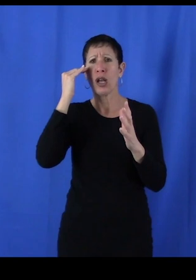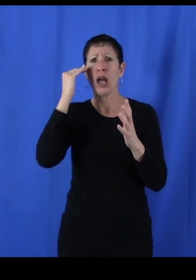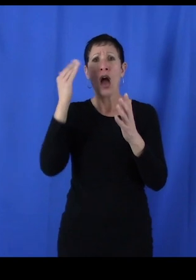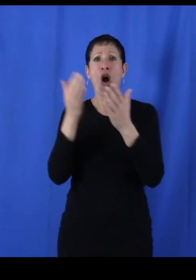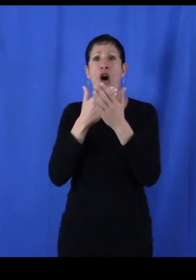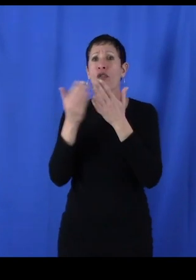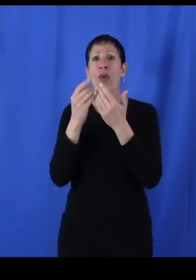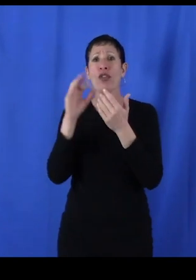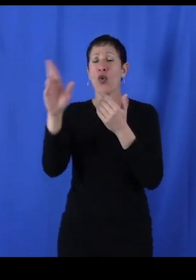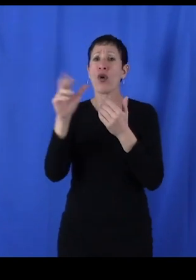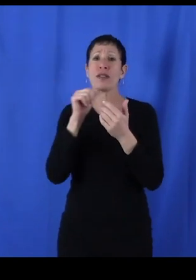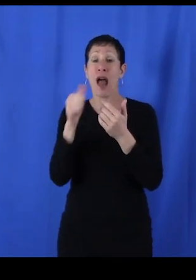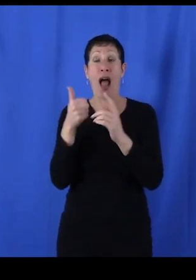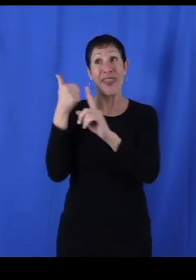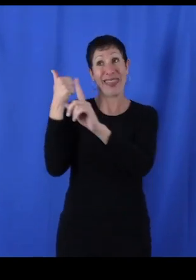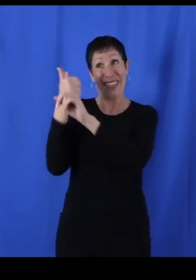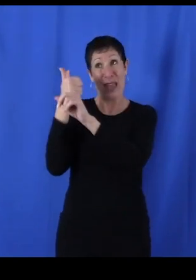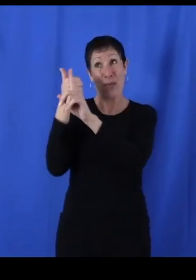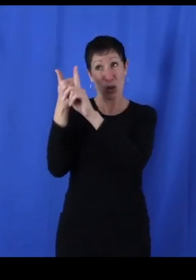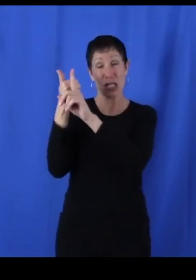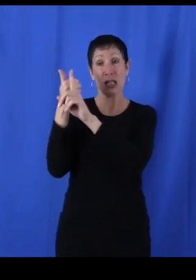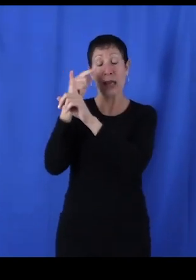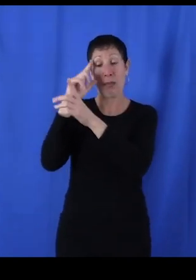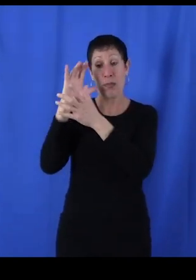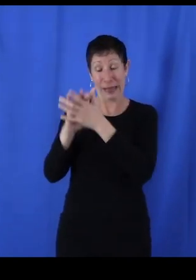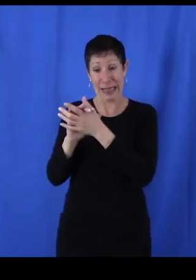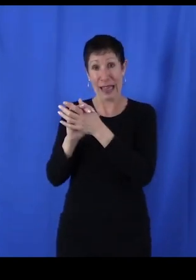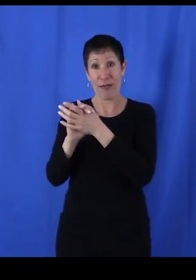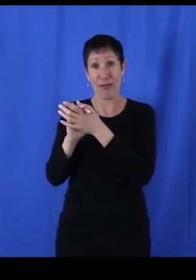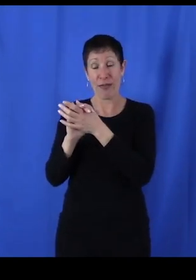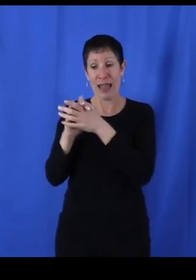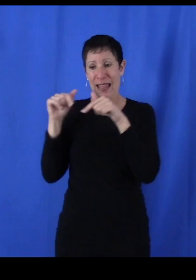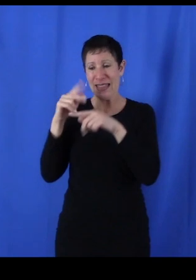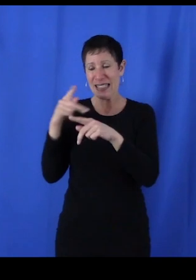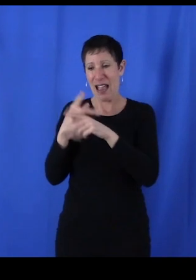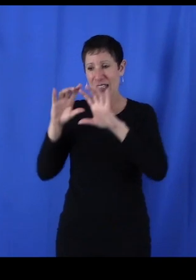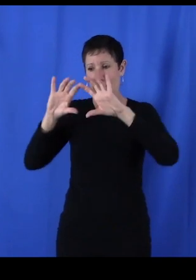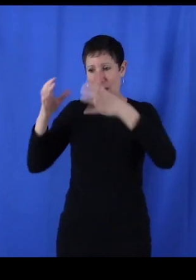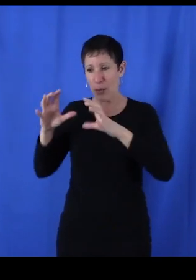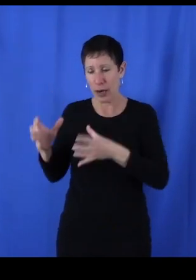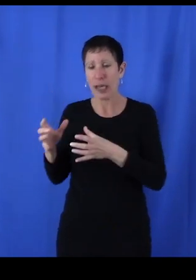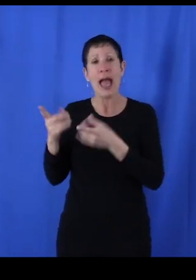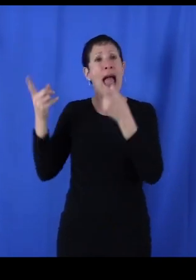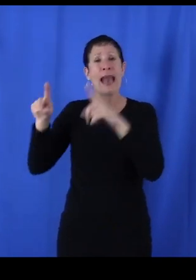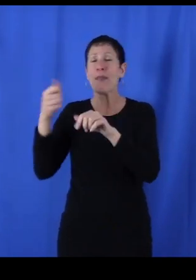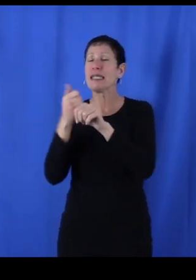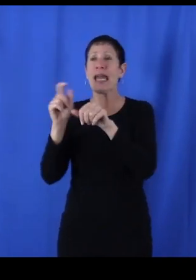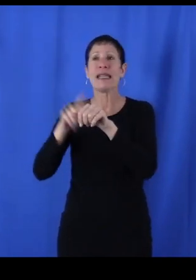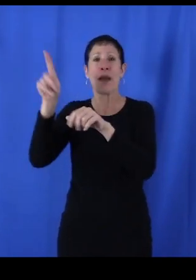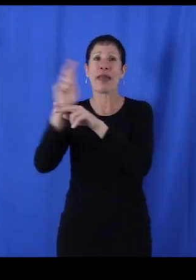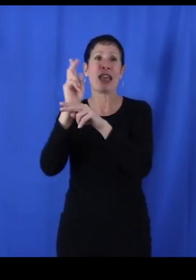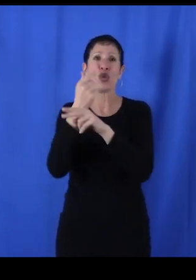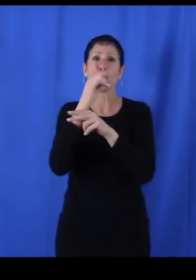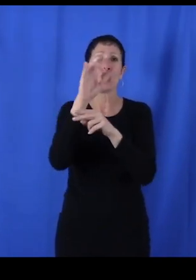they personally believe in these sort of clusterings, it happens to them whenever they use Google. It